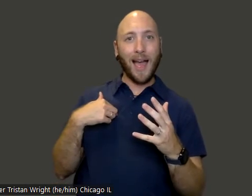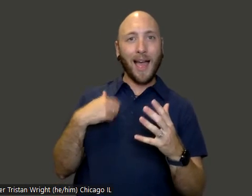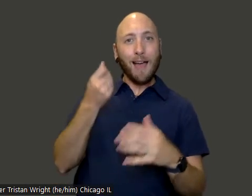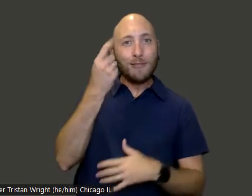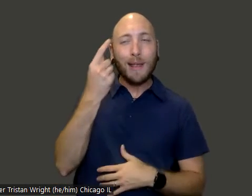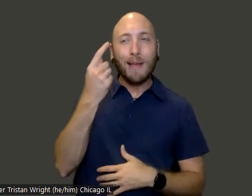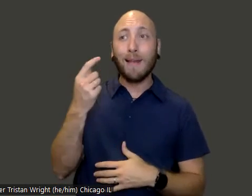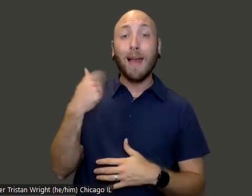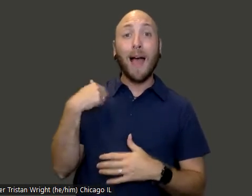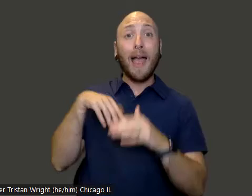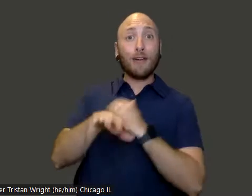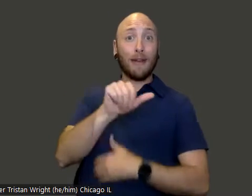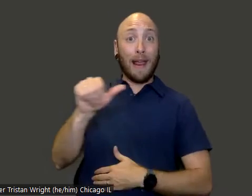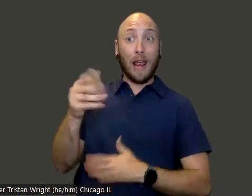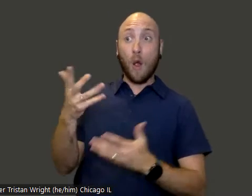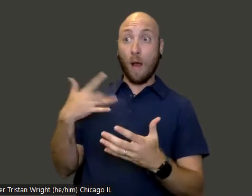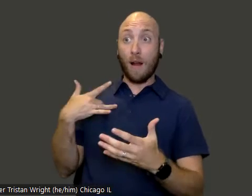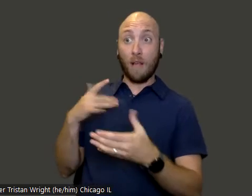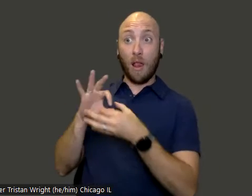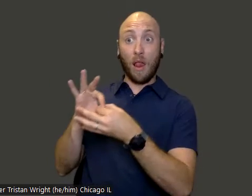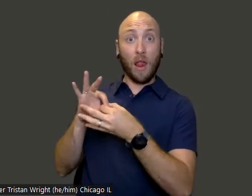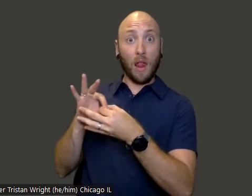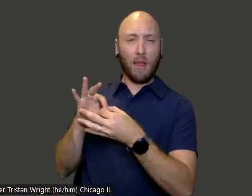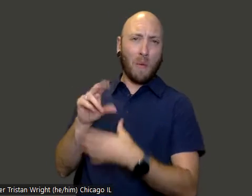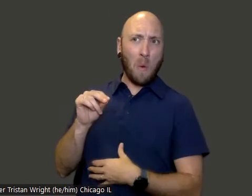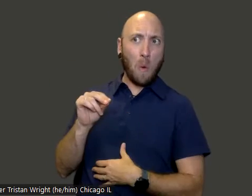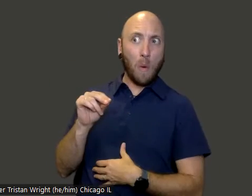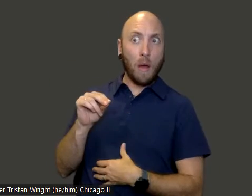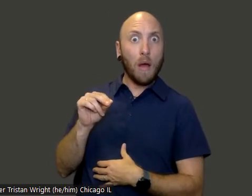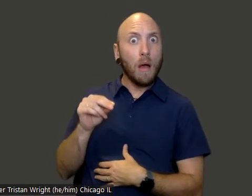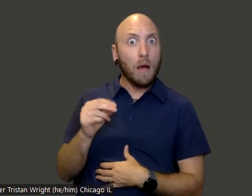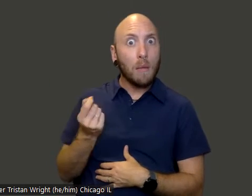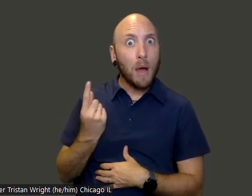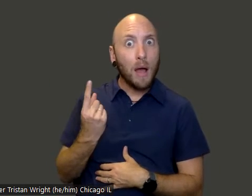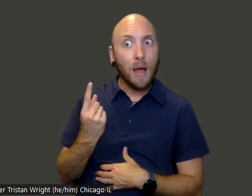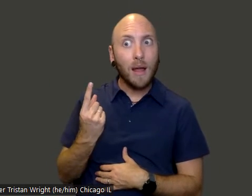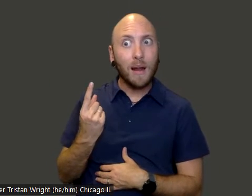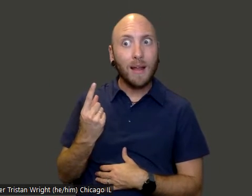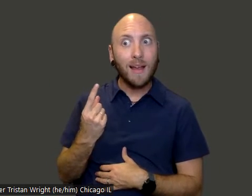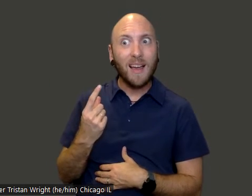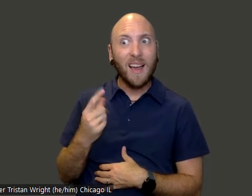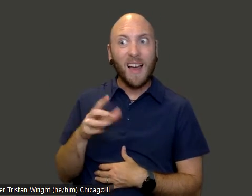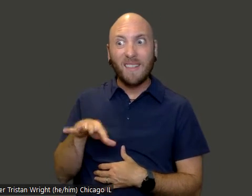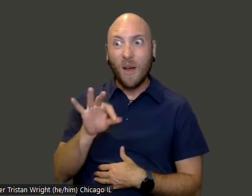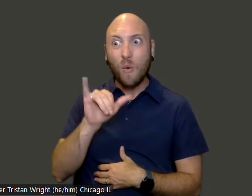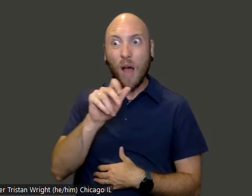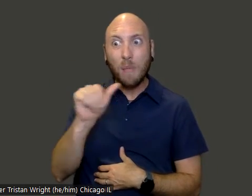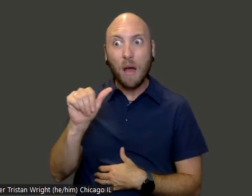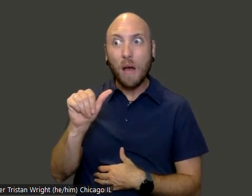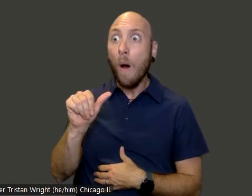of Alcoholics Anonymous and YPA, I'm a part of, and I get to participate, and I get to share my